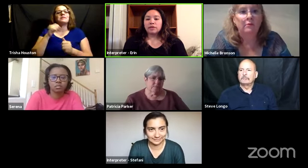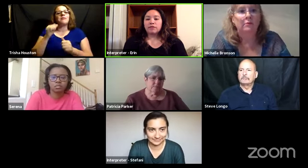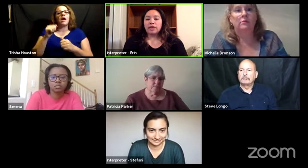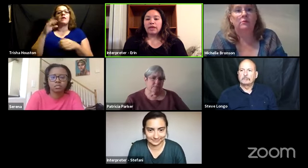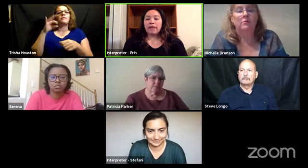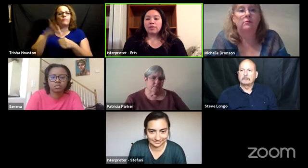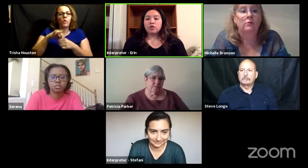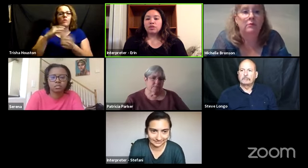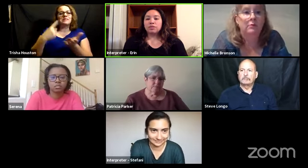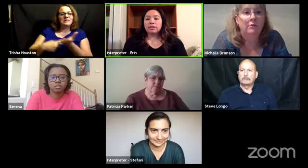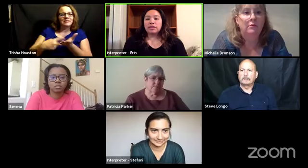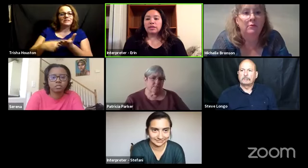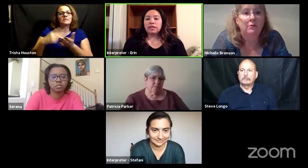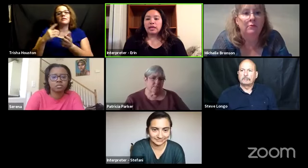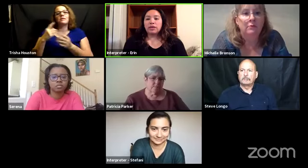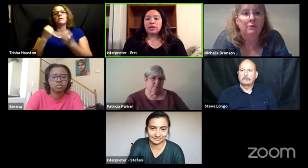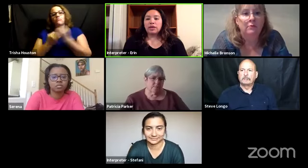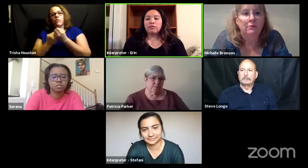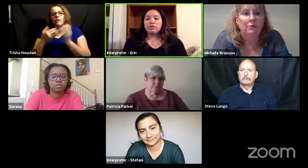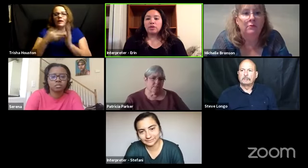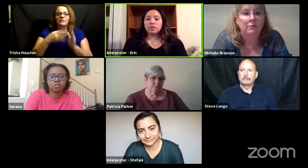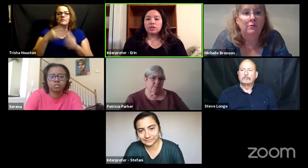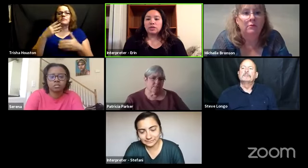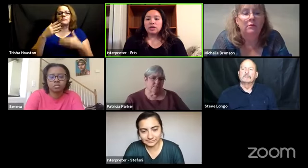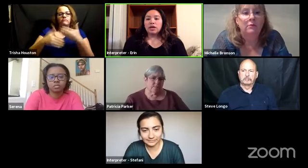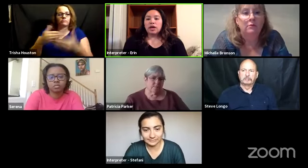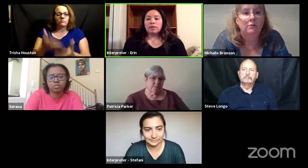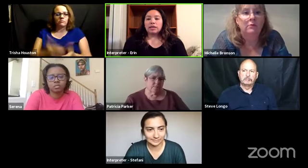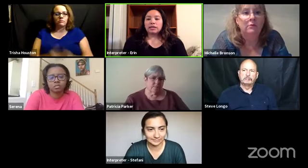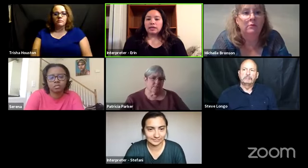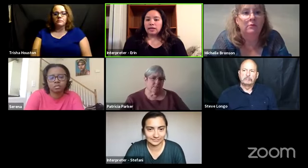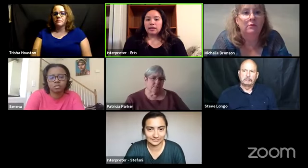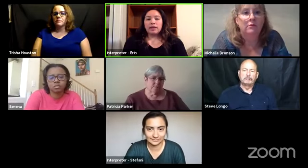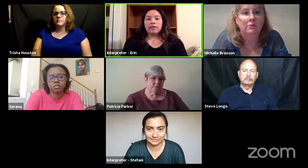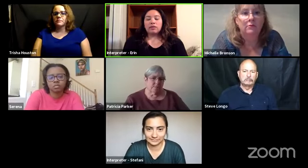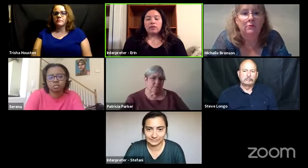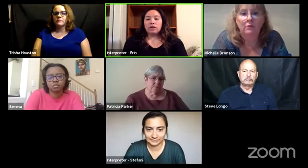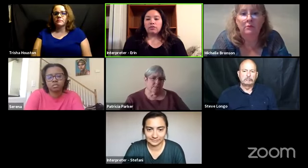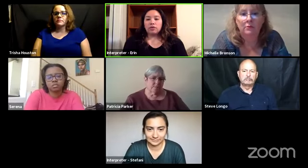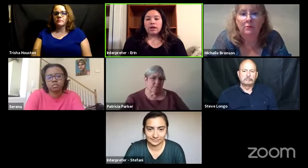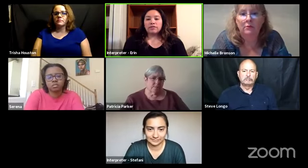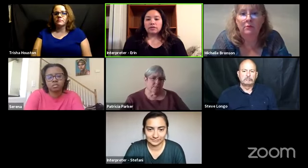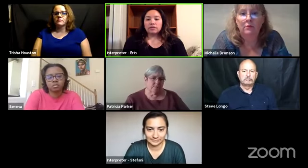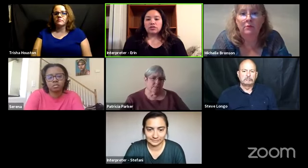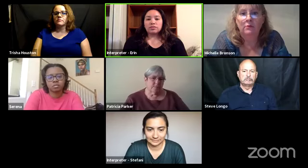We can have a motion, please, and then we can vote, get that seconded, and then we can vote and have discussion.